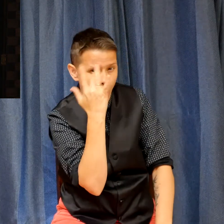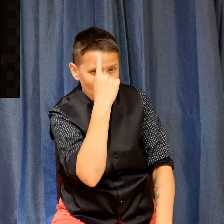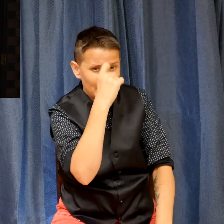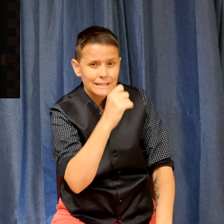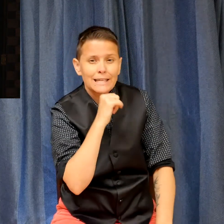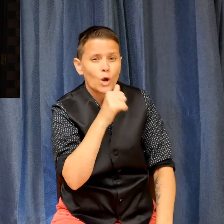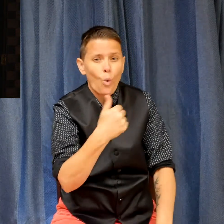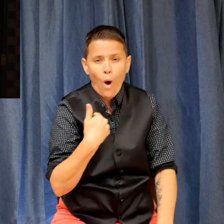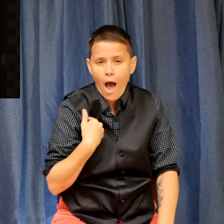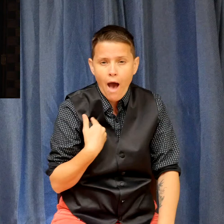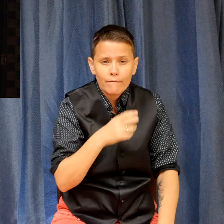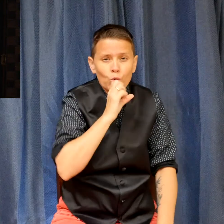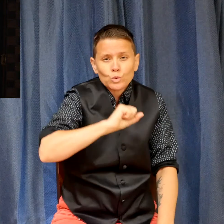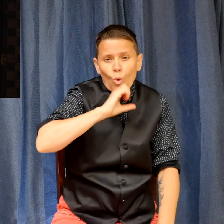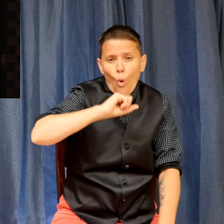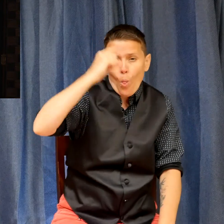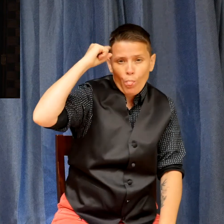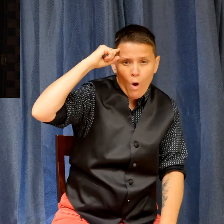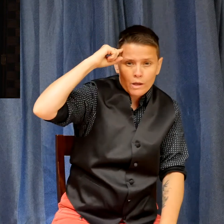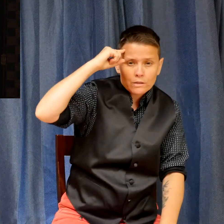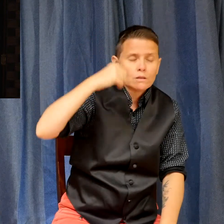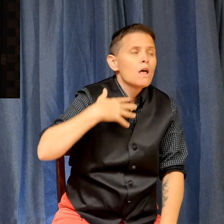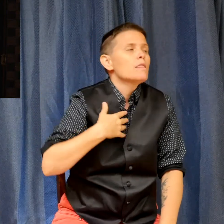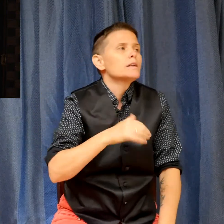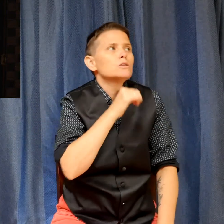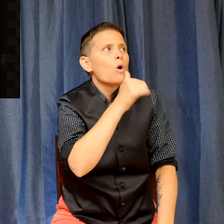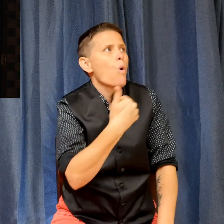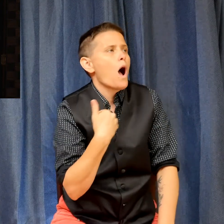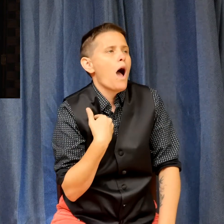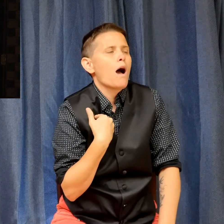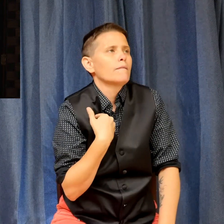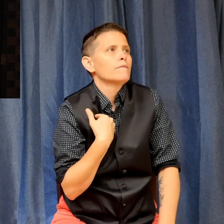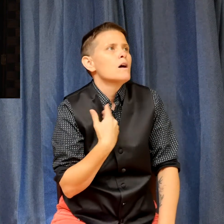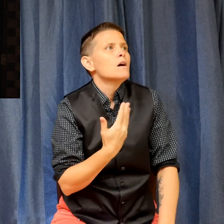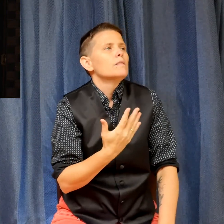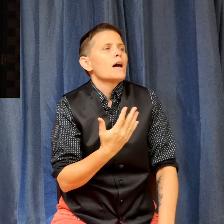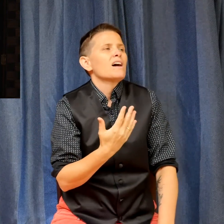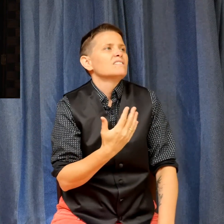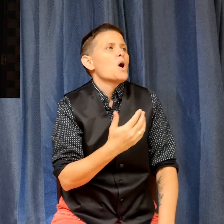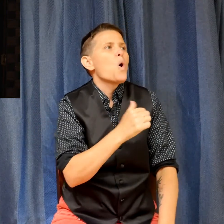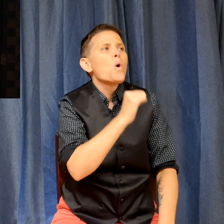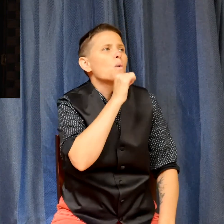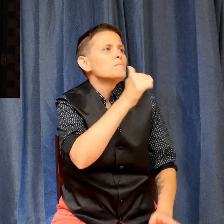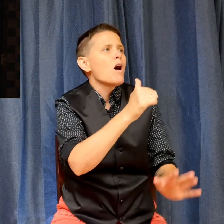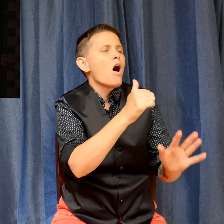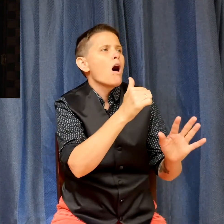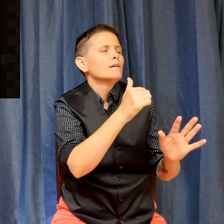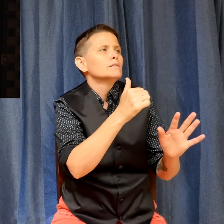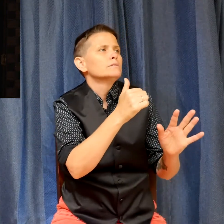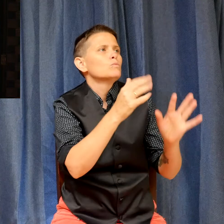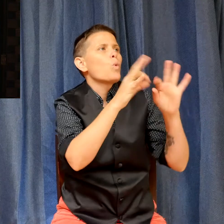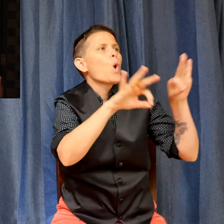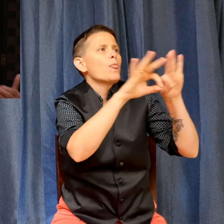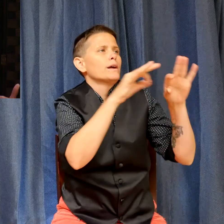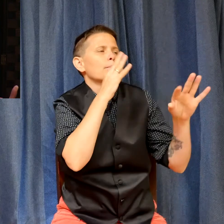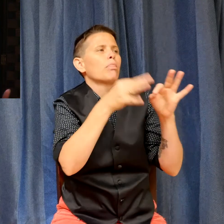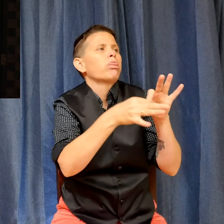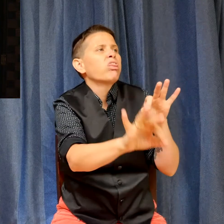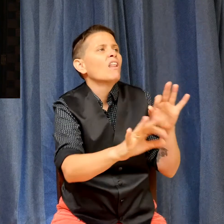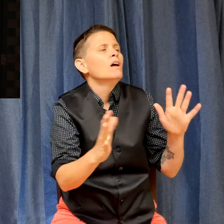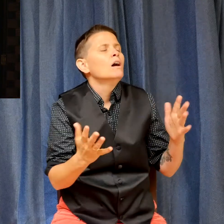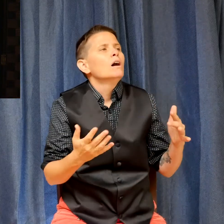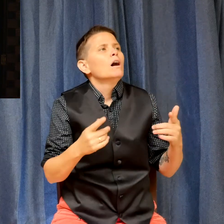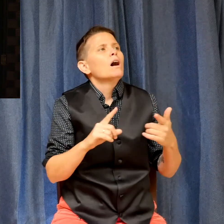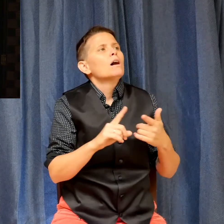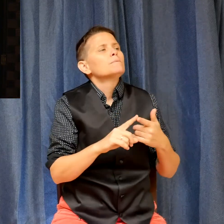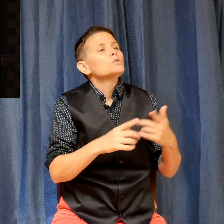to convince you you're not worthy of the prayer or worthy of this or that. So when I hold a vision